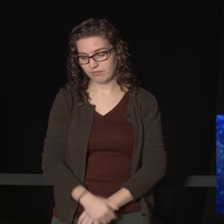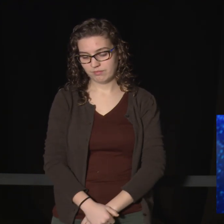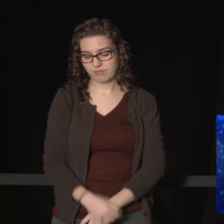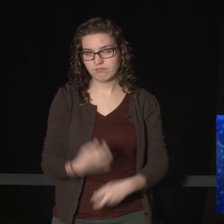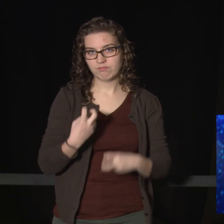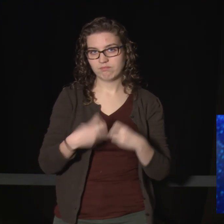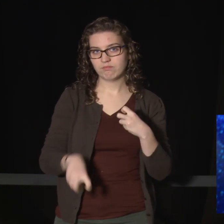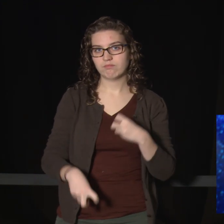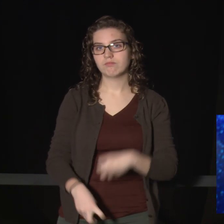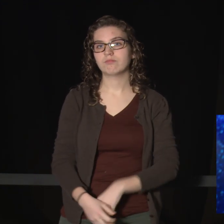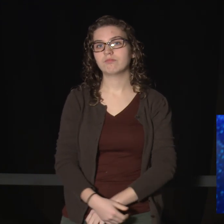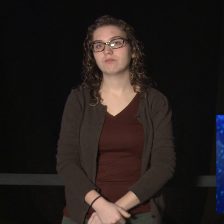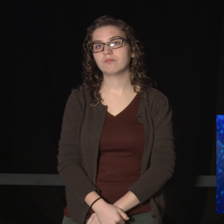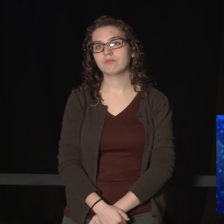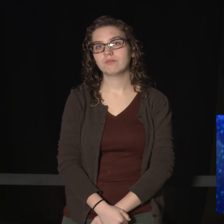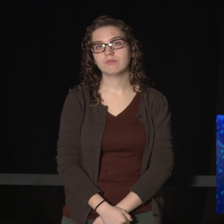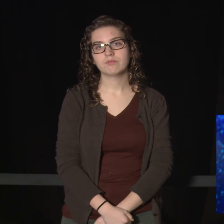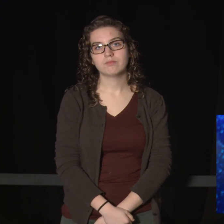It's difficult.